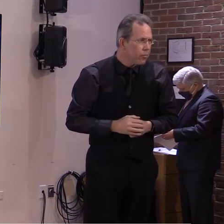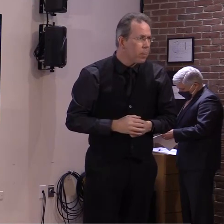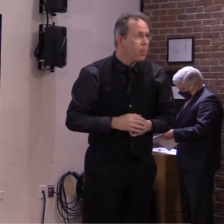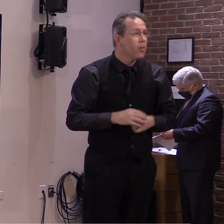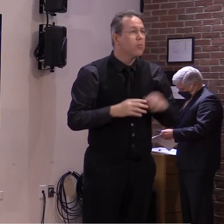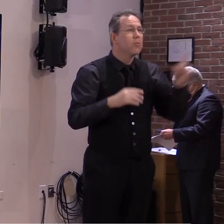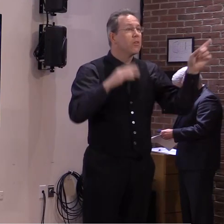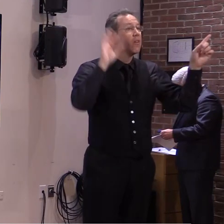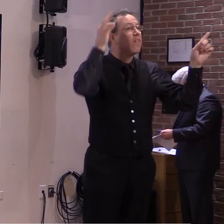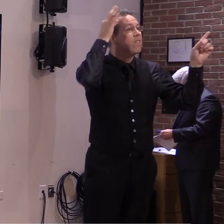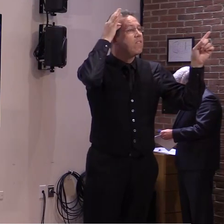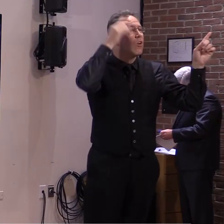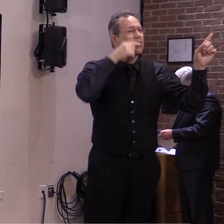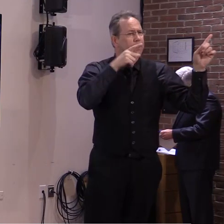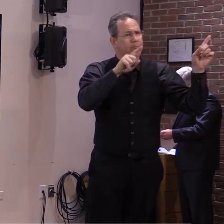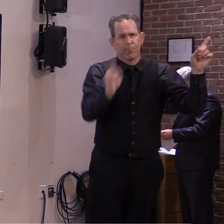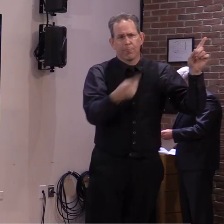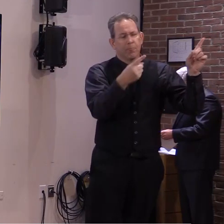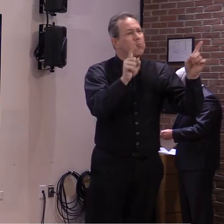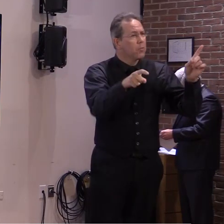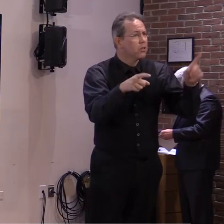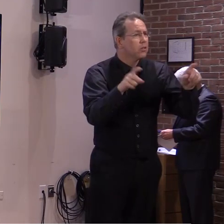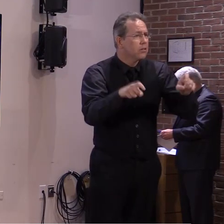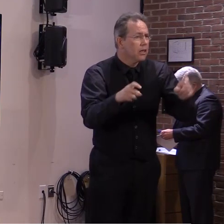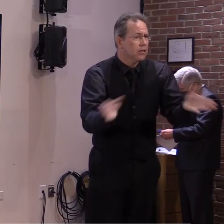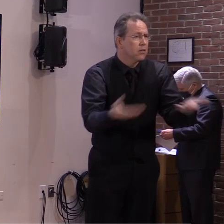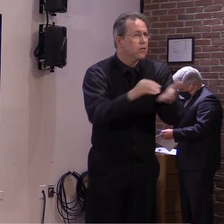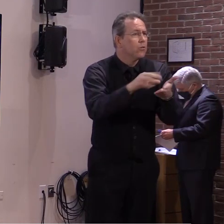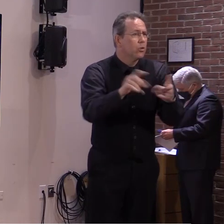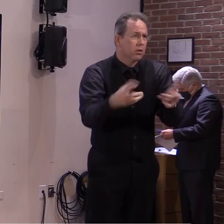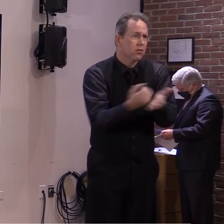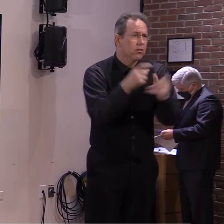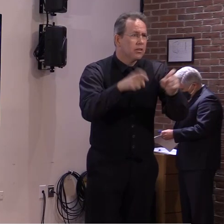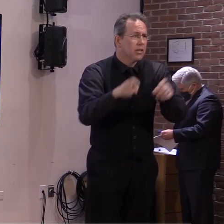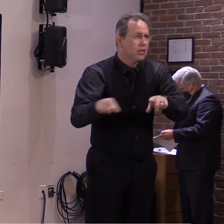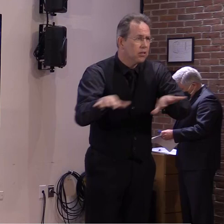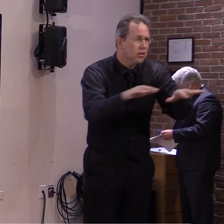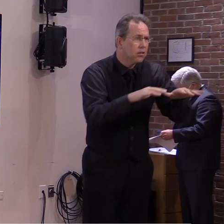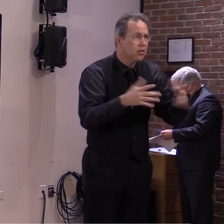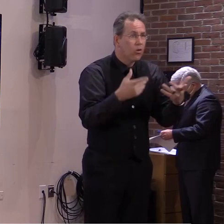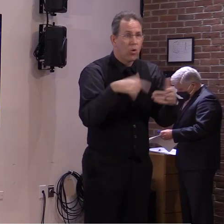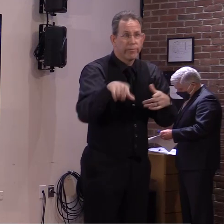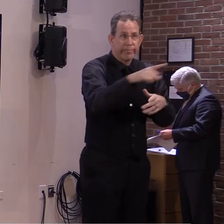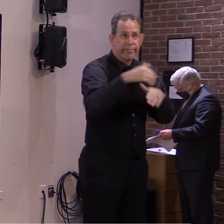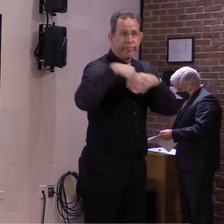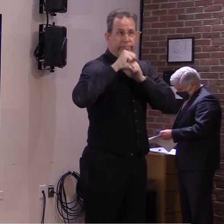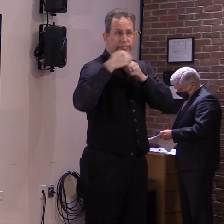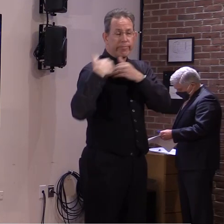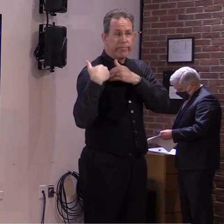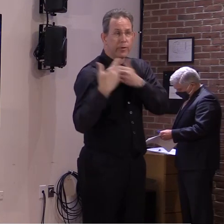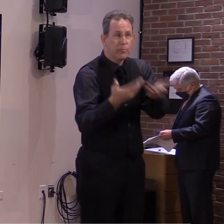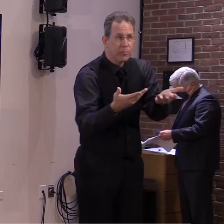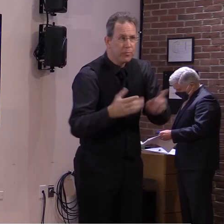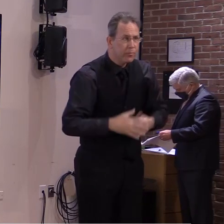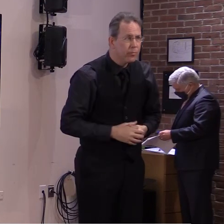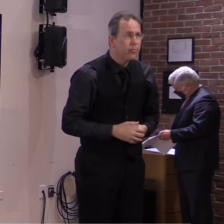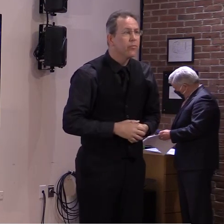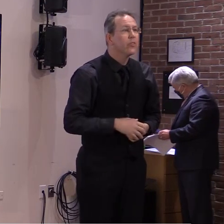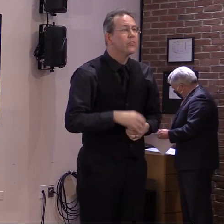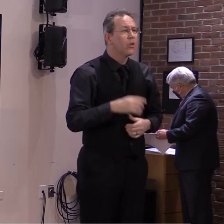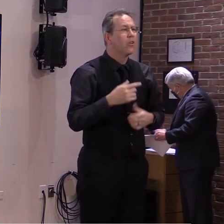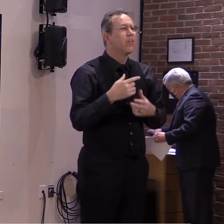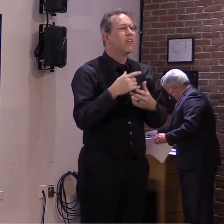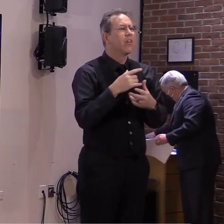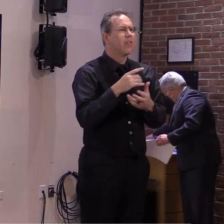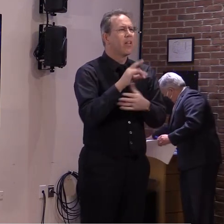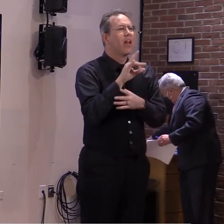test. Our waiver proposal requests a waiver of the accountability provisions, which include a waiver from the 95% participation rate.